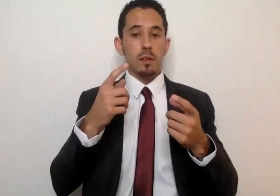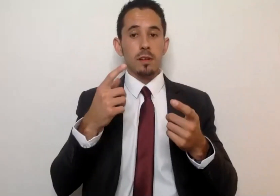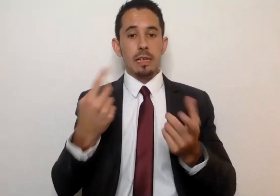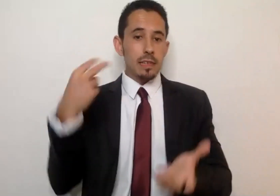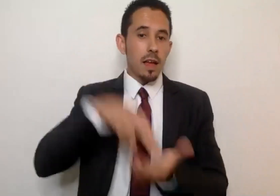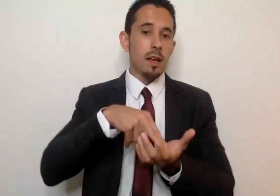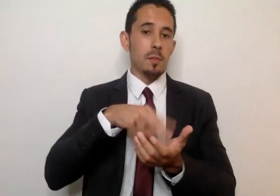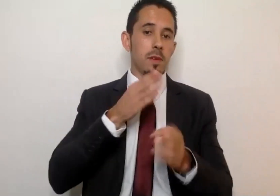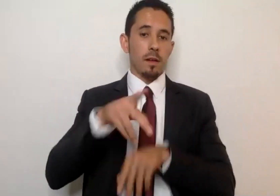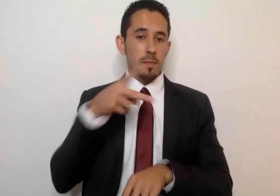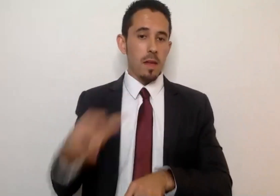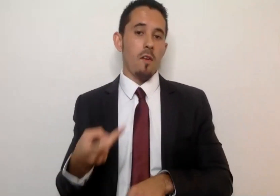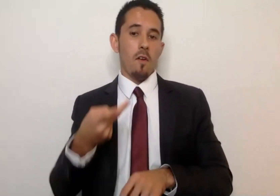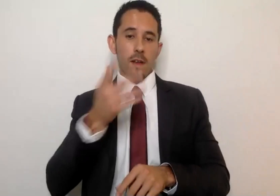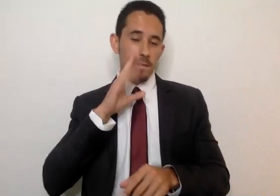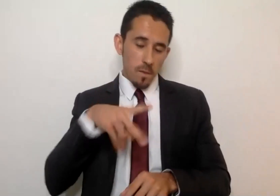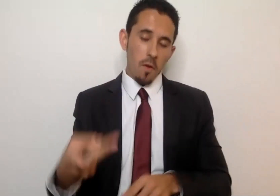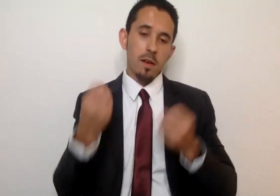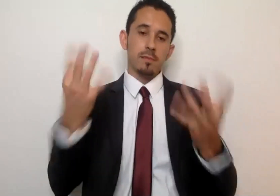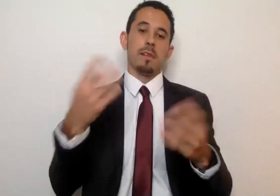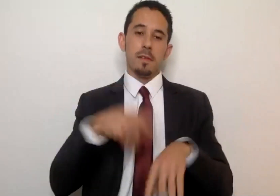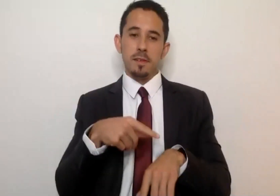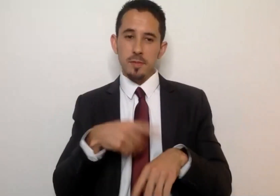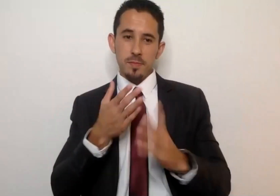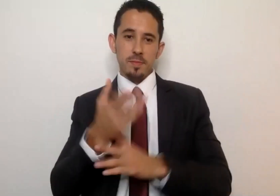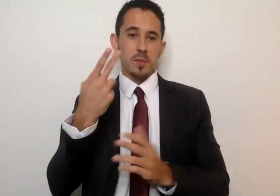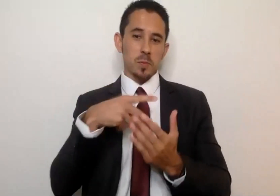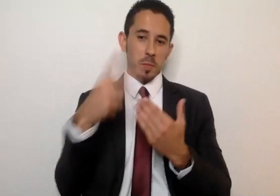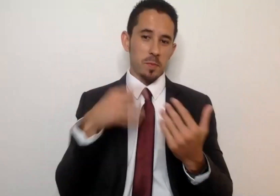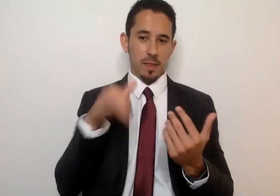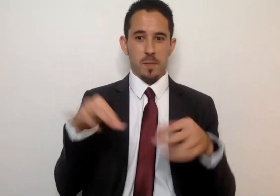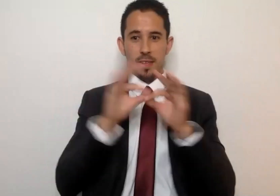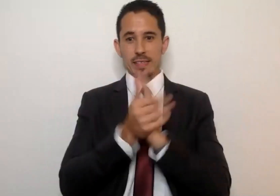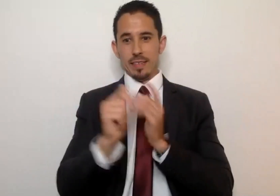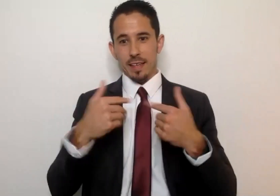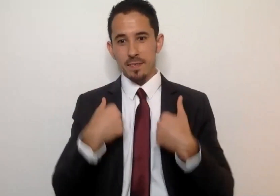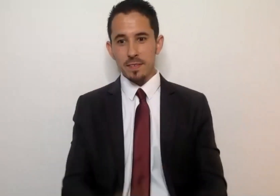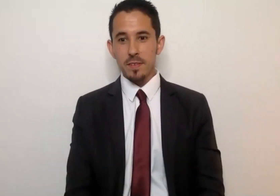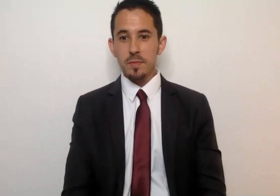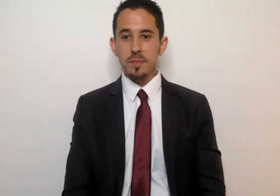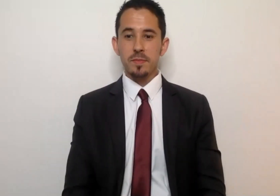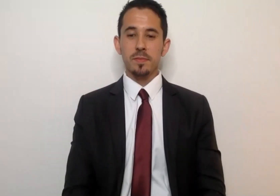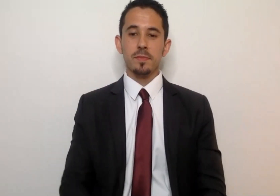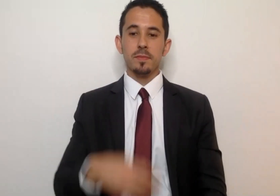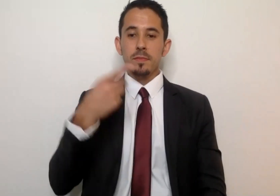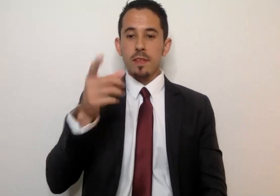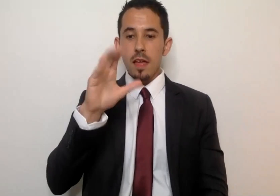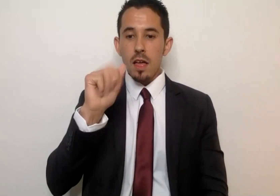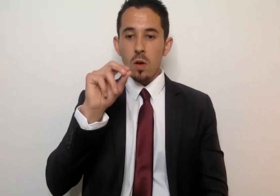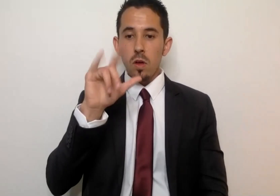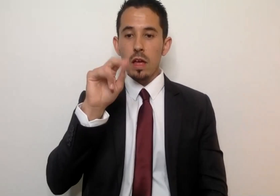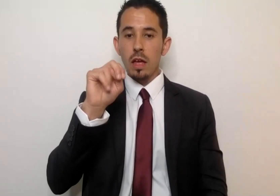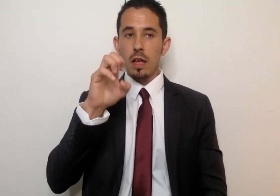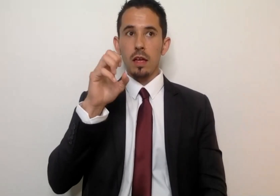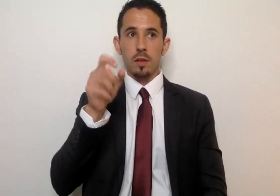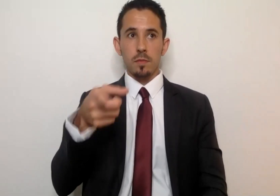on. And the ability to stand up, get up after you fall down, because you're going to fall down a lot during your PhD program.